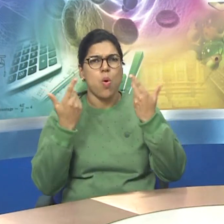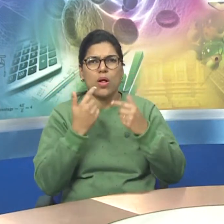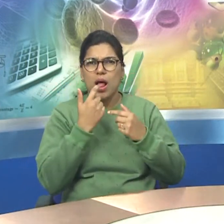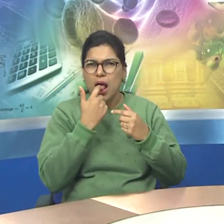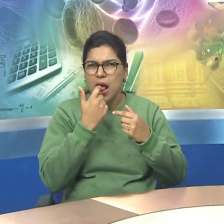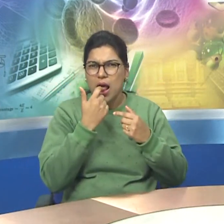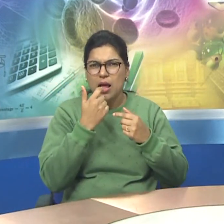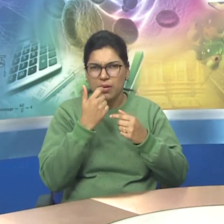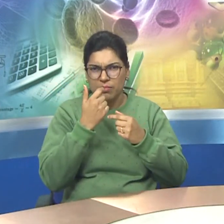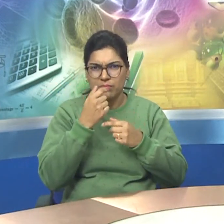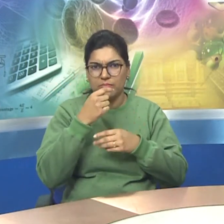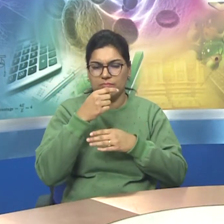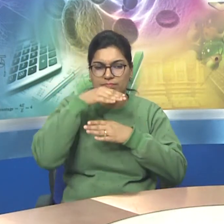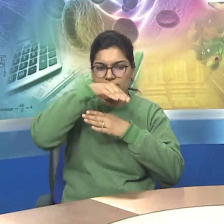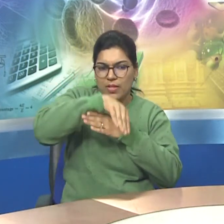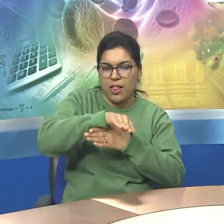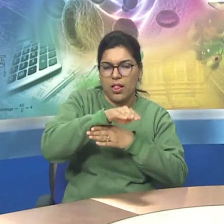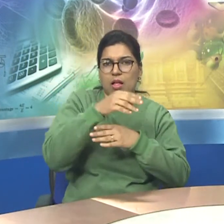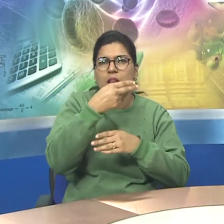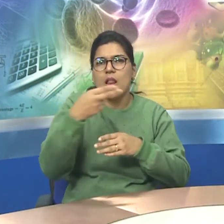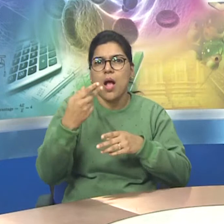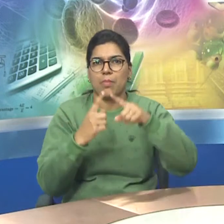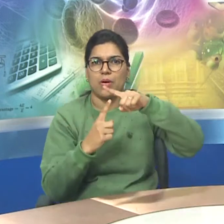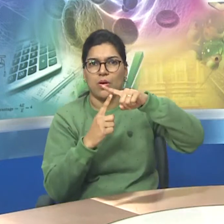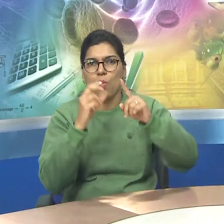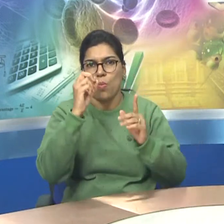cat got your tongue.